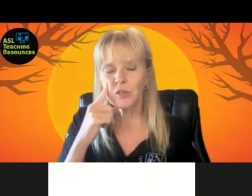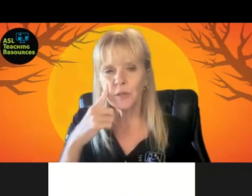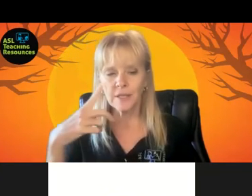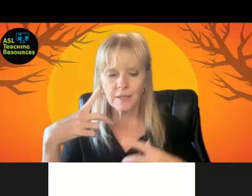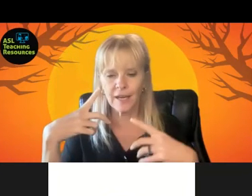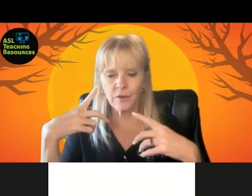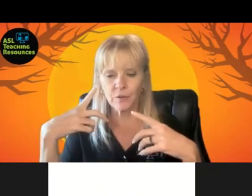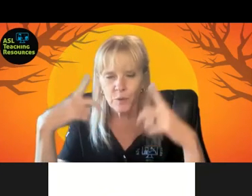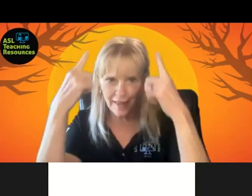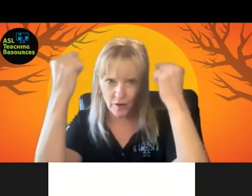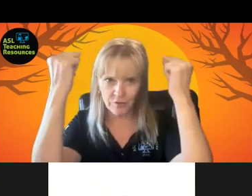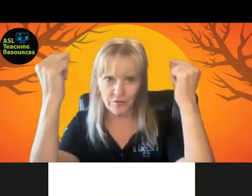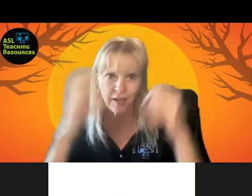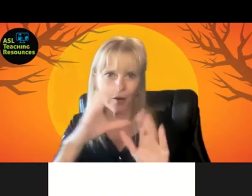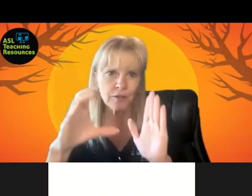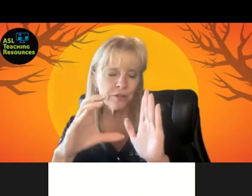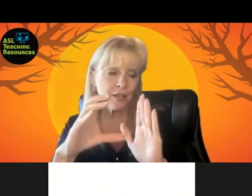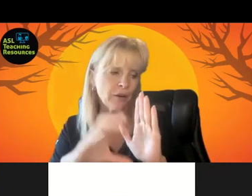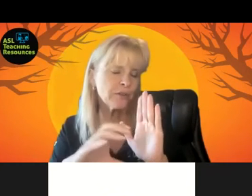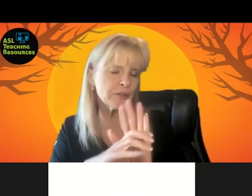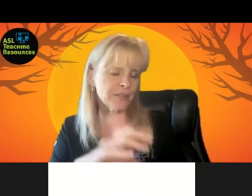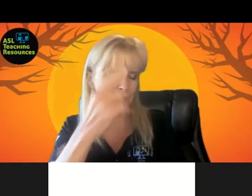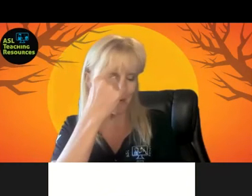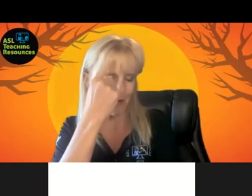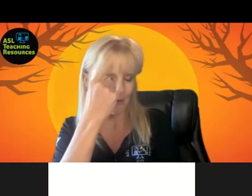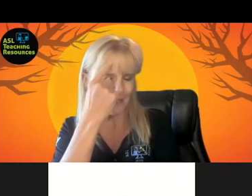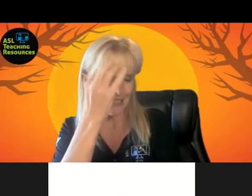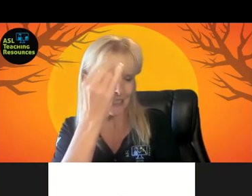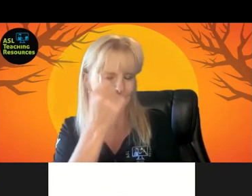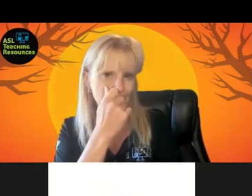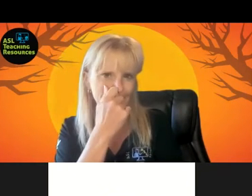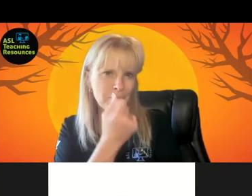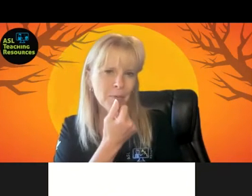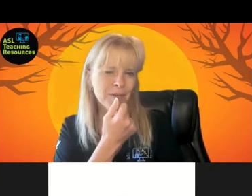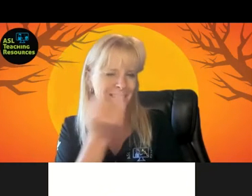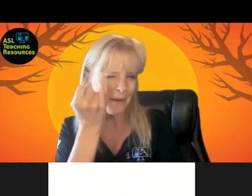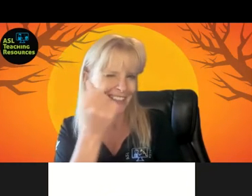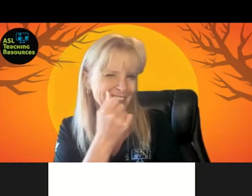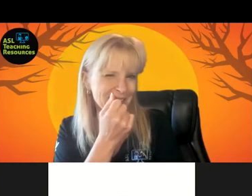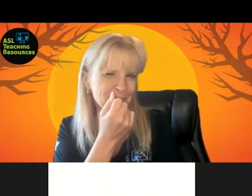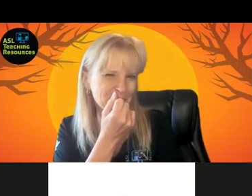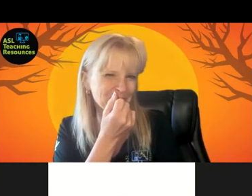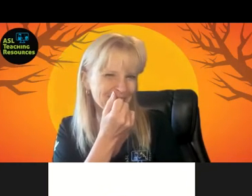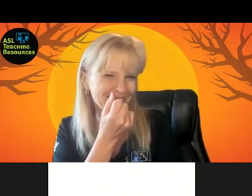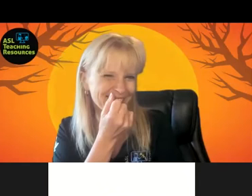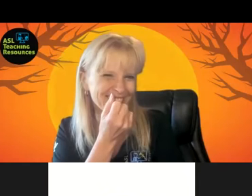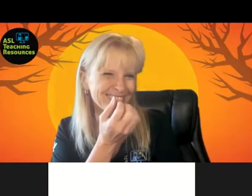Thinking about doing it like with elf characters. That's what I was thinking, trying to come up with some ideas.